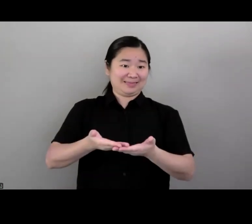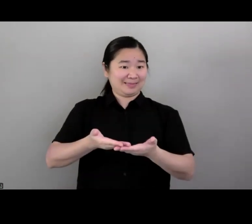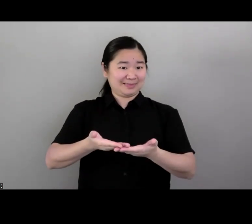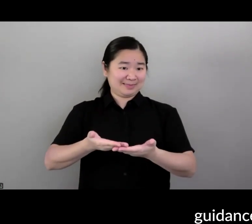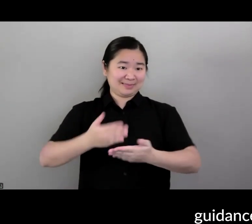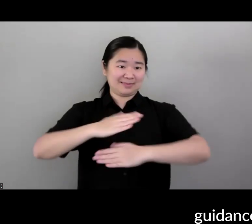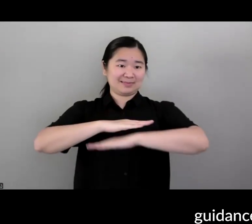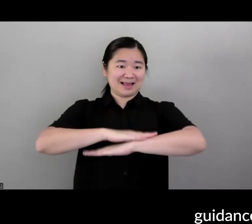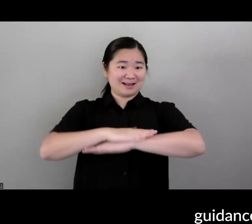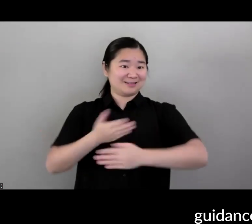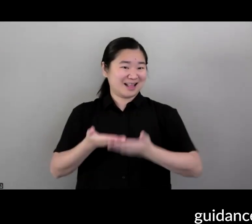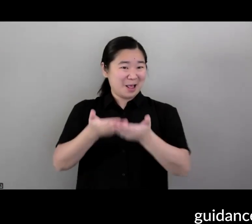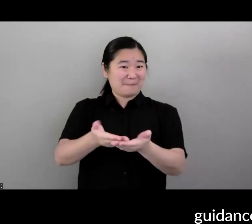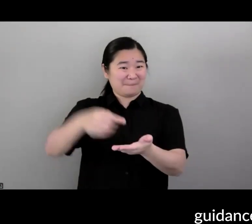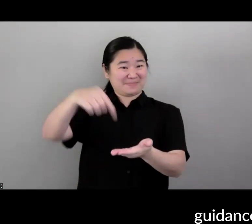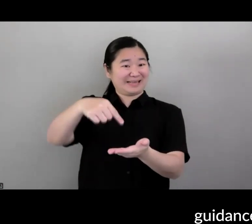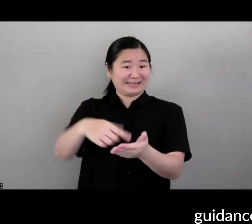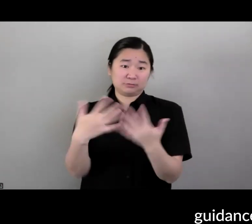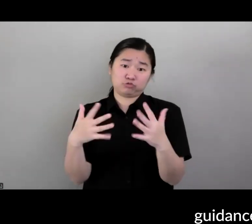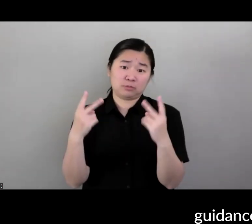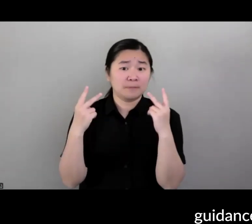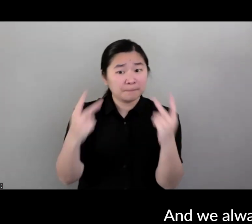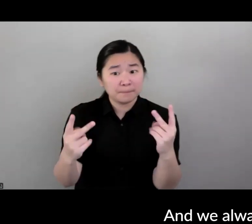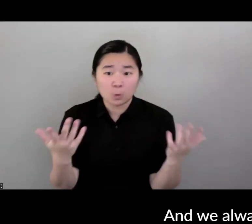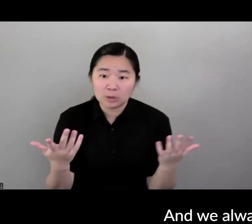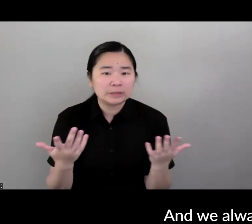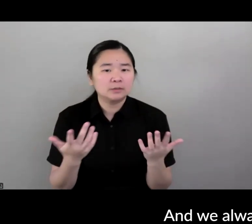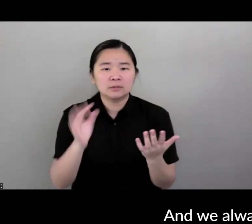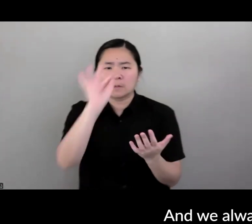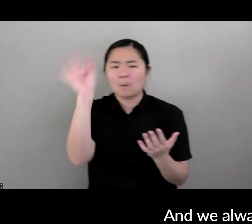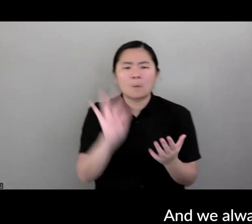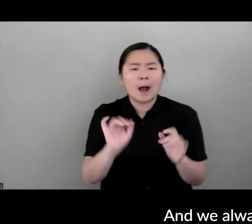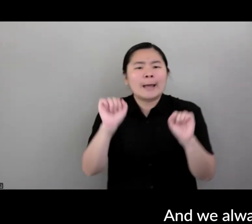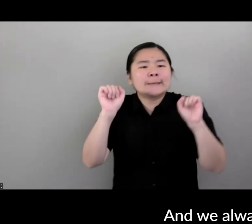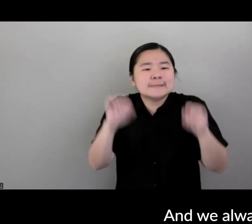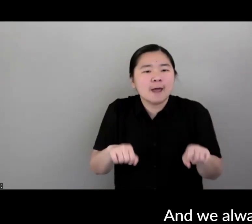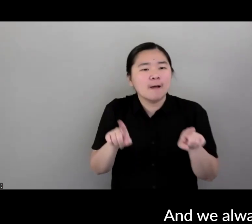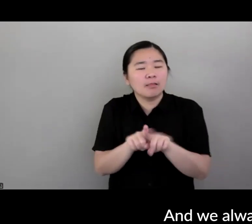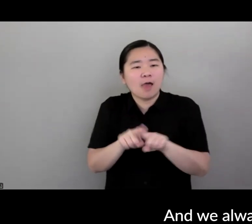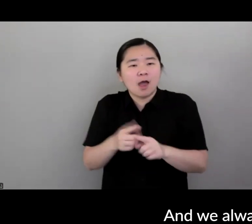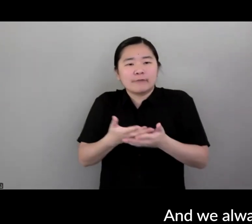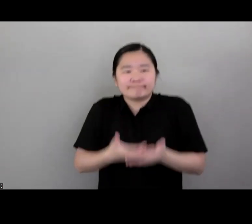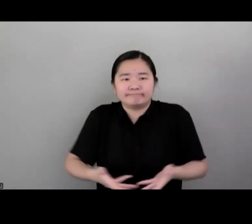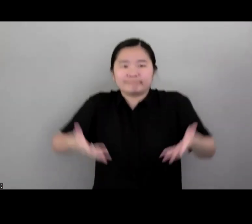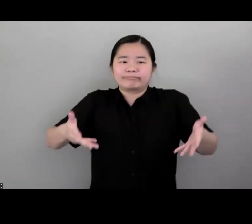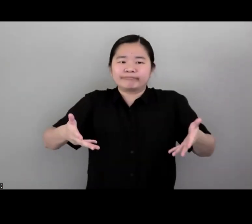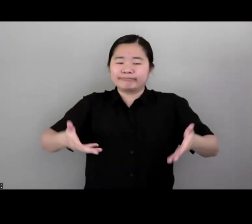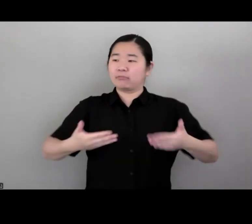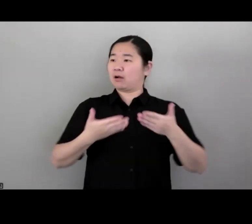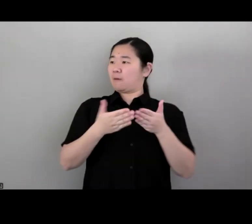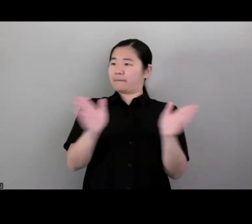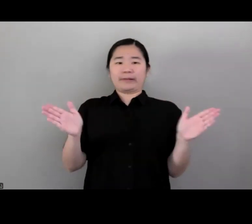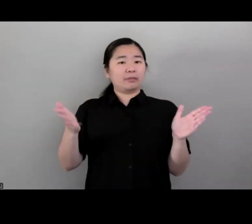training materials, guidance notes like the one I've just discussed. And we always reach out to the consortium and the partners to ask what